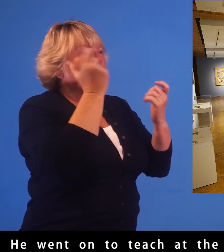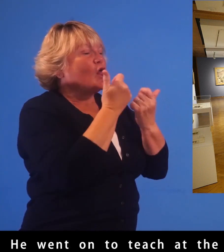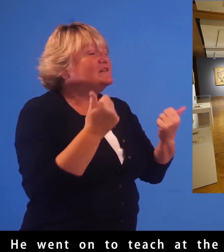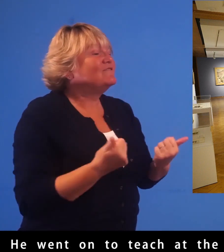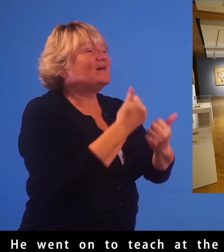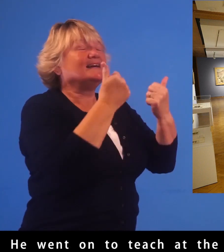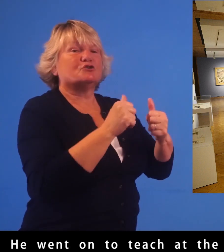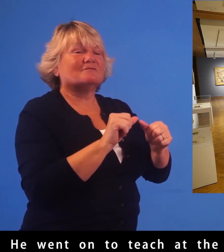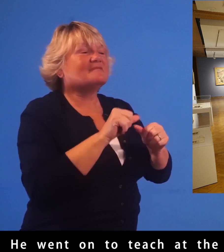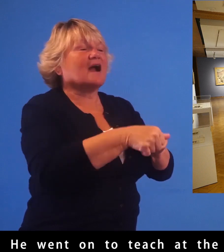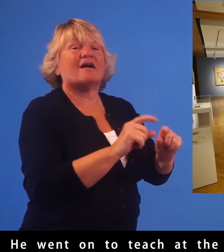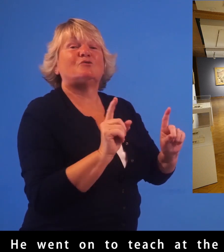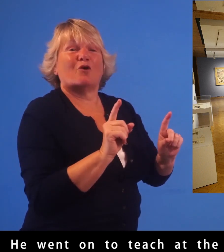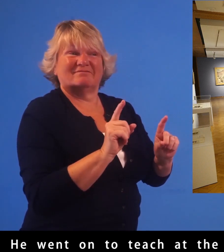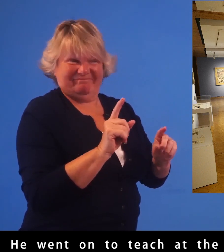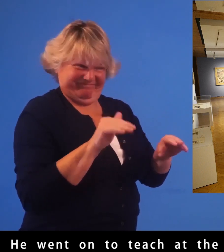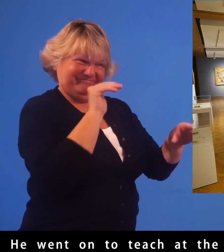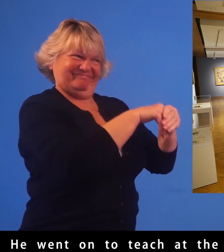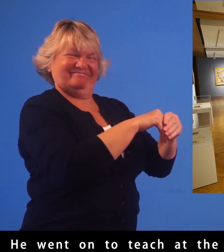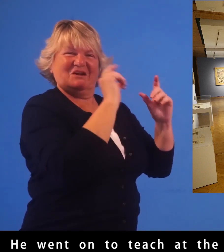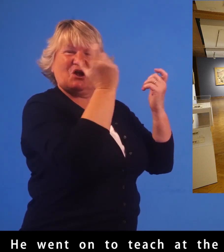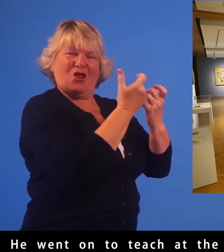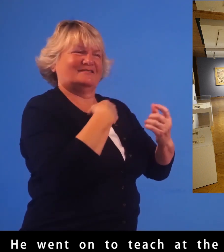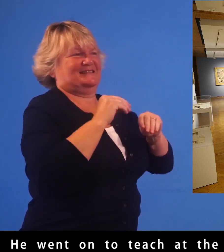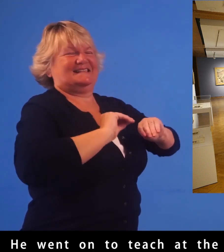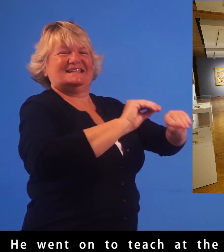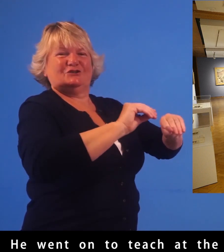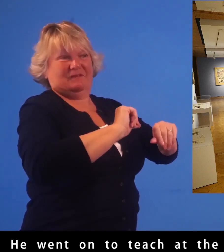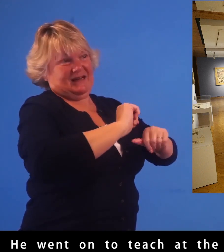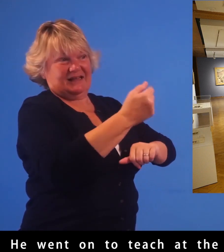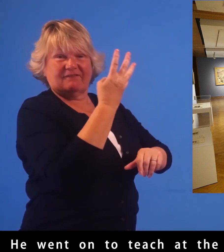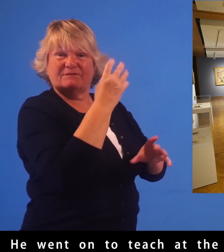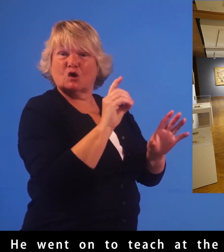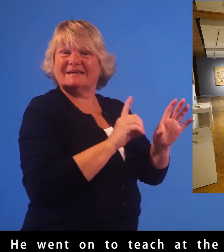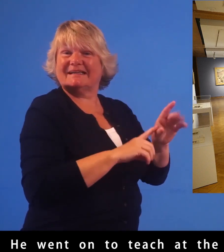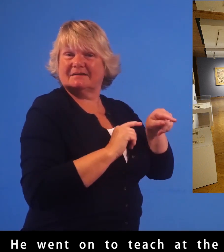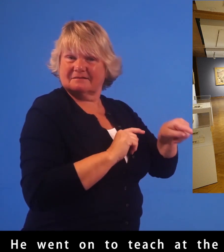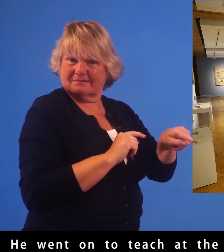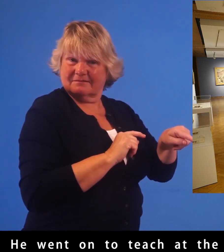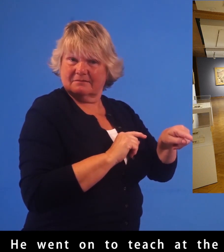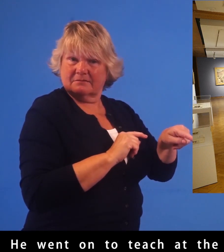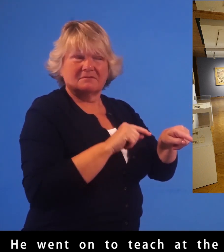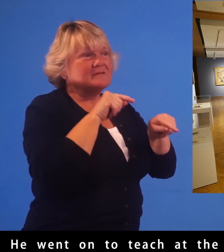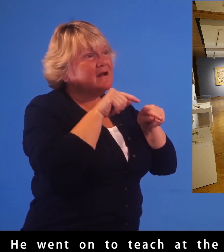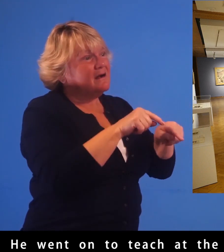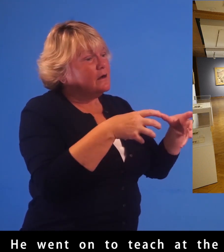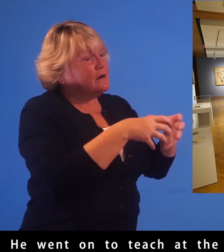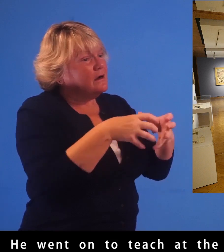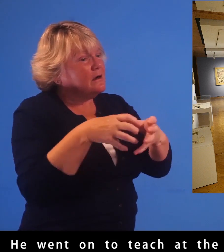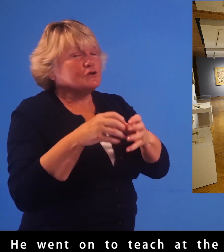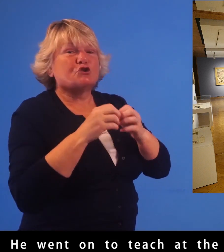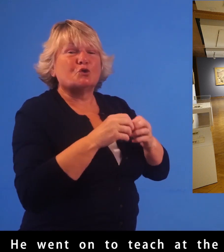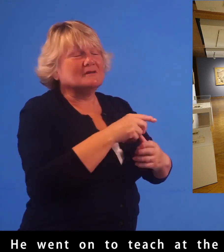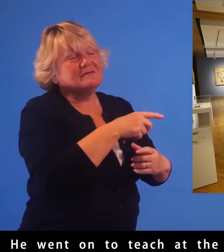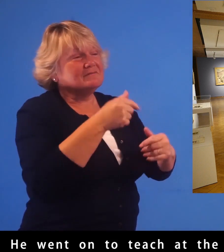He went on to teach at the college for another 40 years, inspiring and supporting successive cohorts of students.